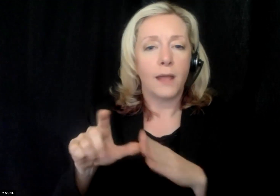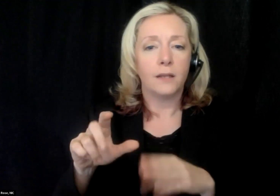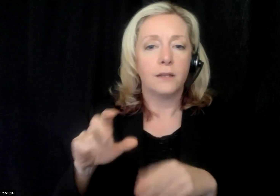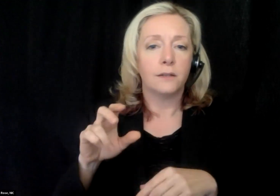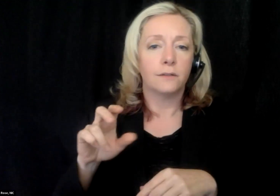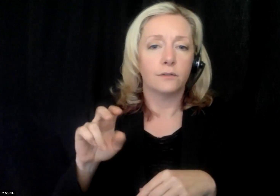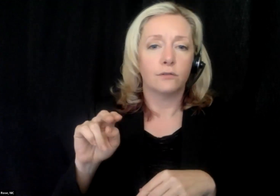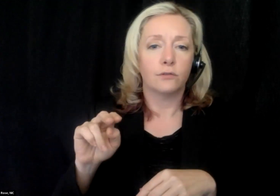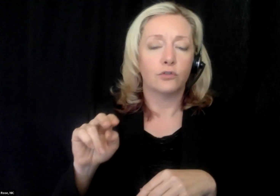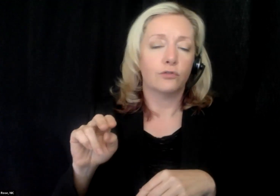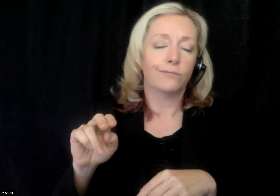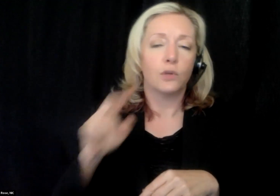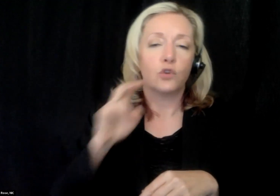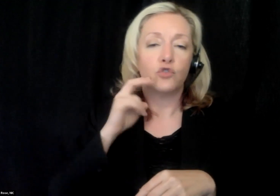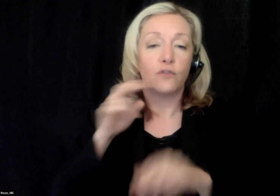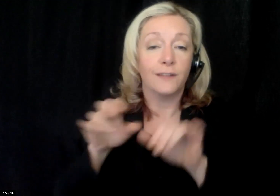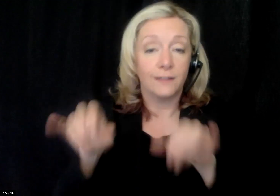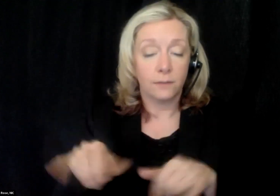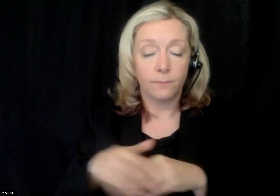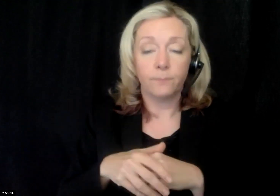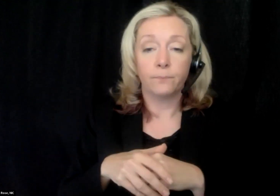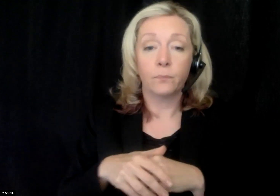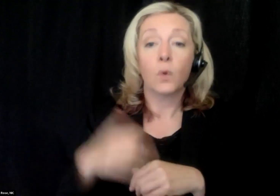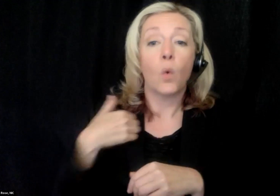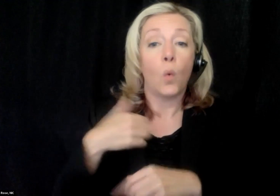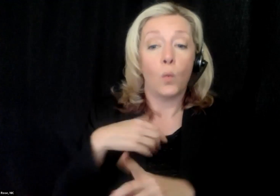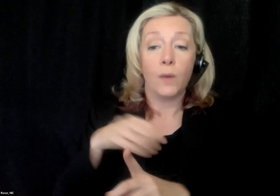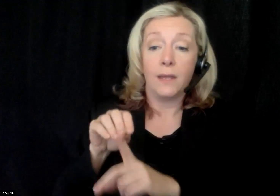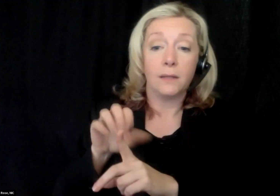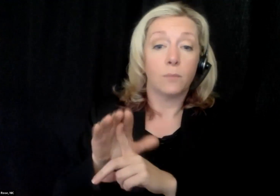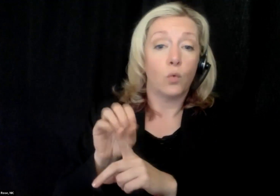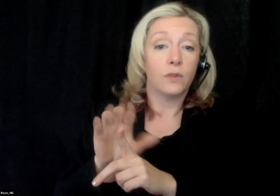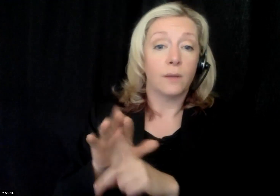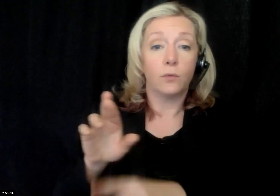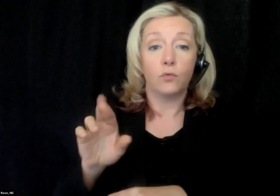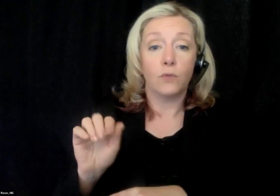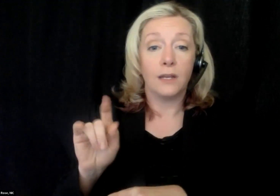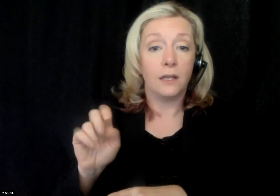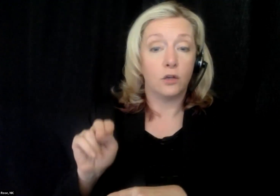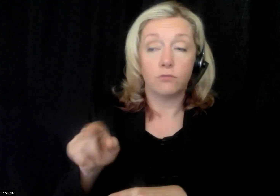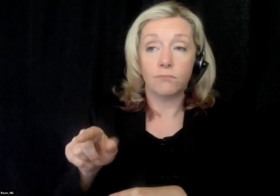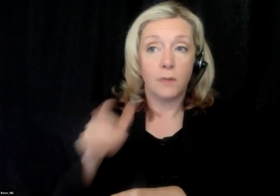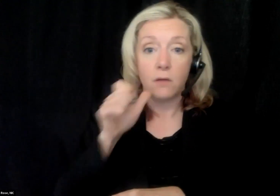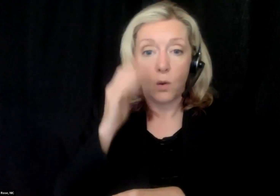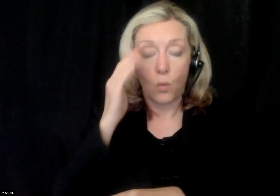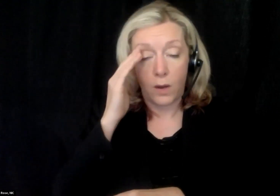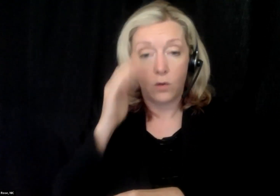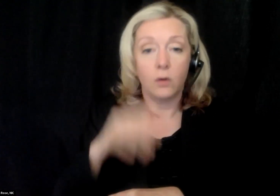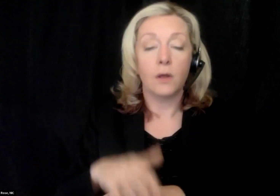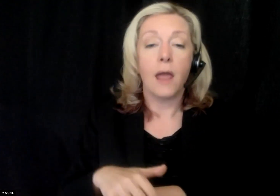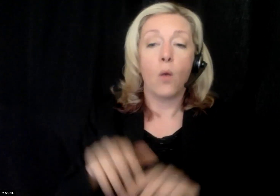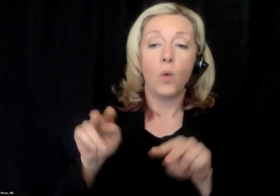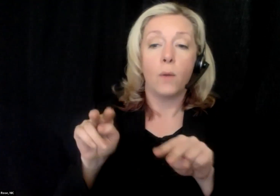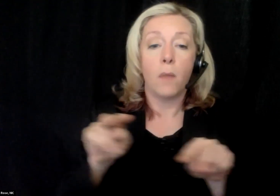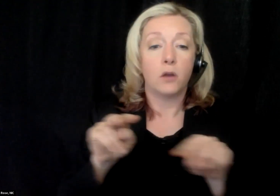we expose them to the radiation blindly, in the sense that they're not aware of when they're exposed, and we're simply monitoring